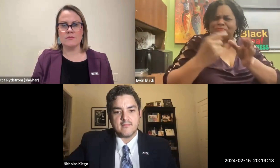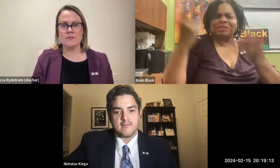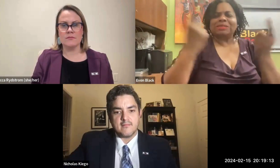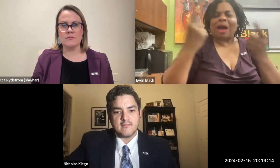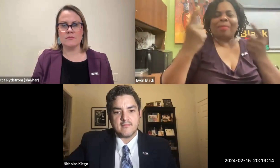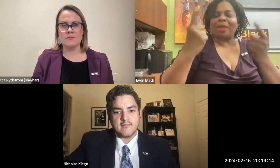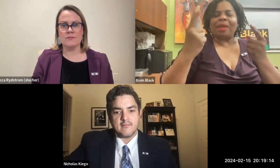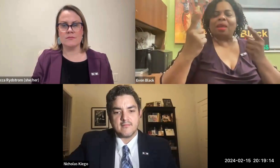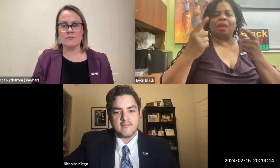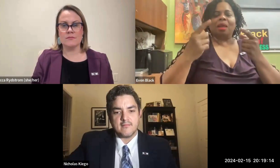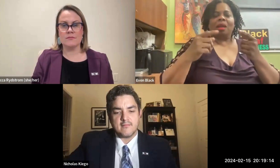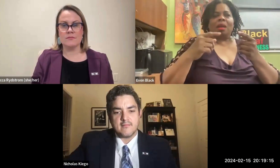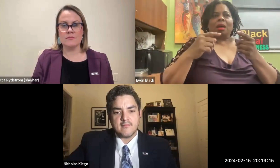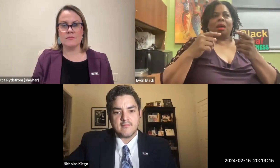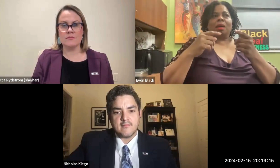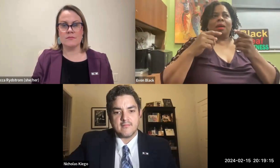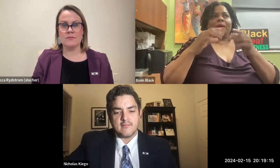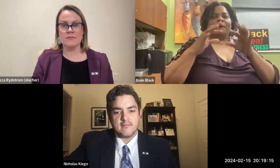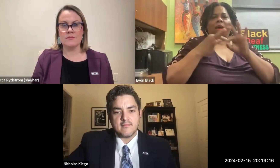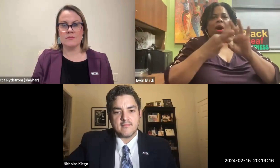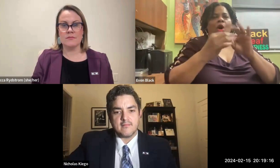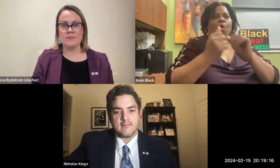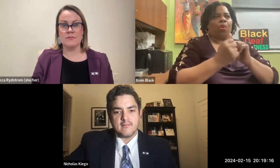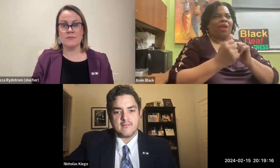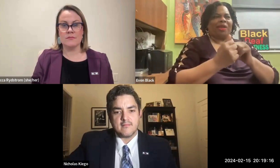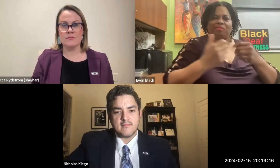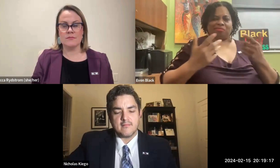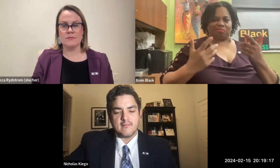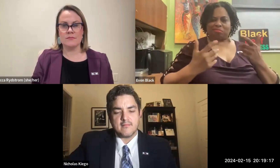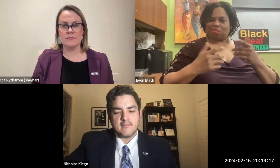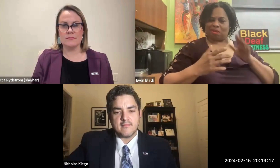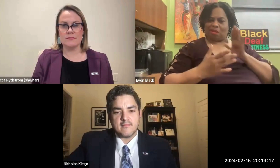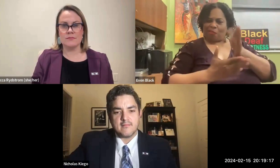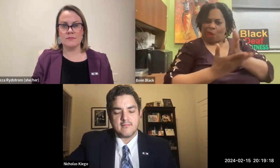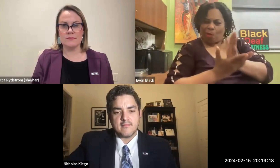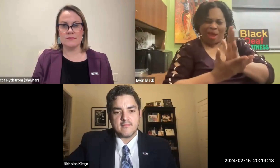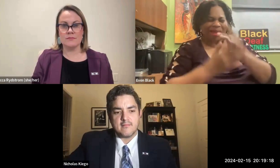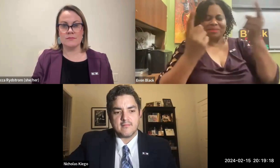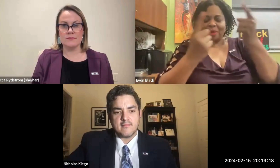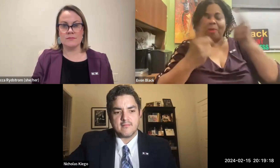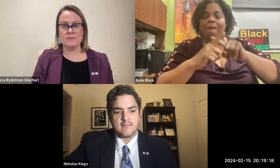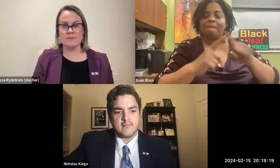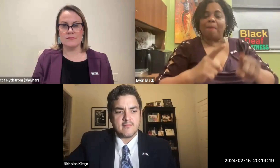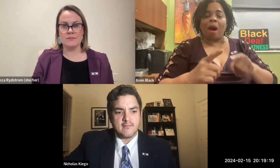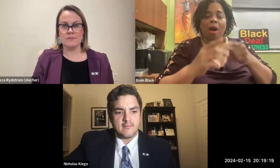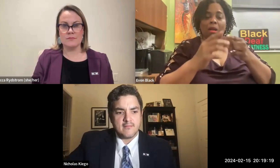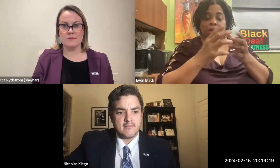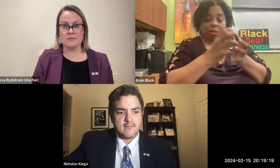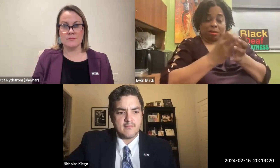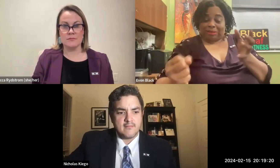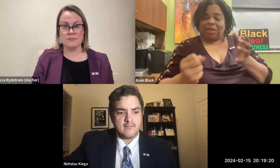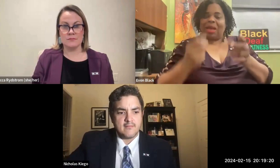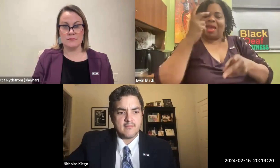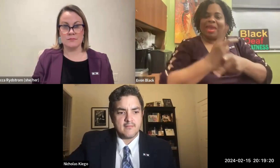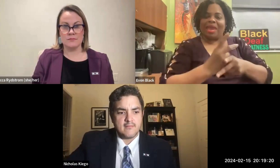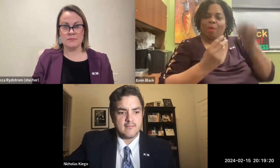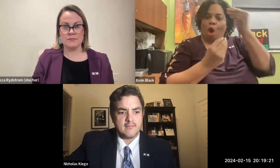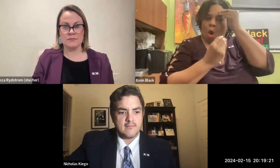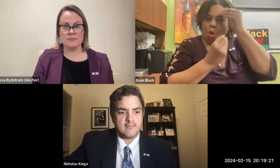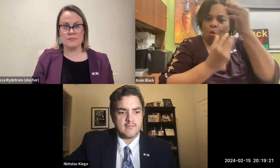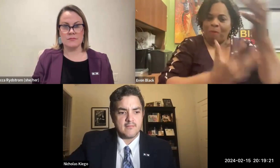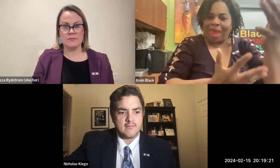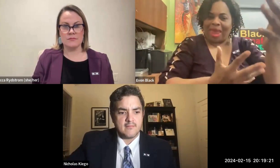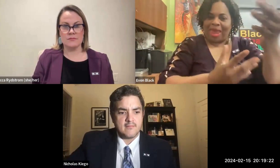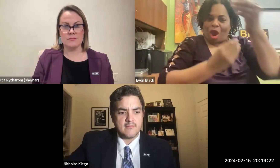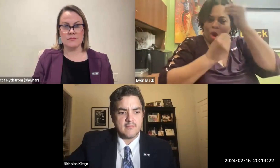altered. And so it's very interesting to see some of the Bibles that